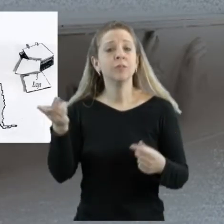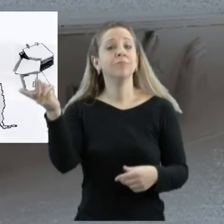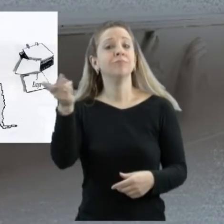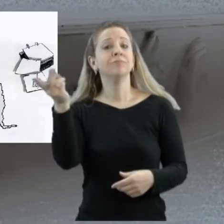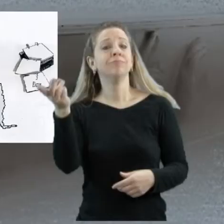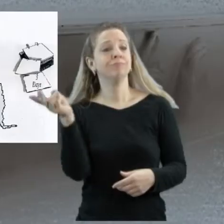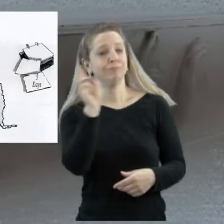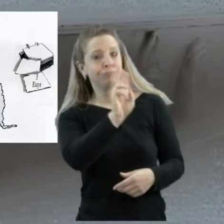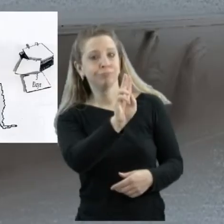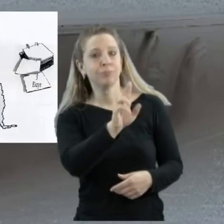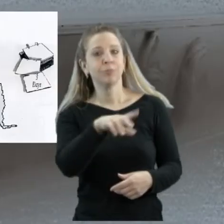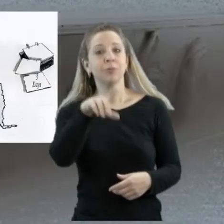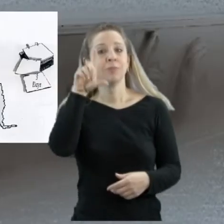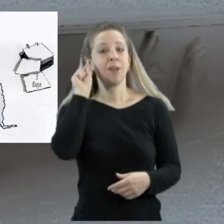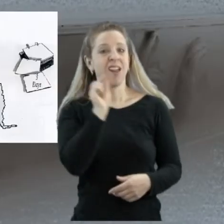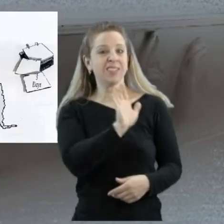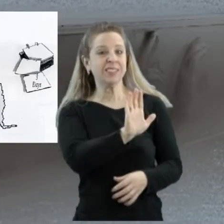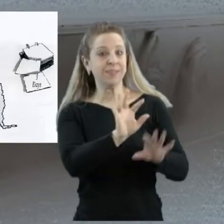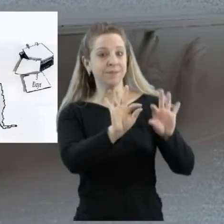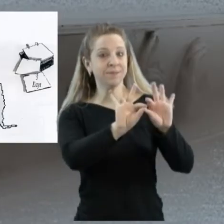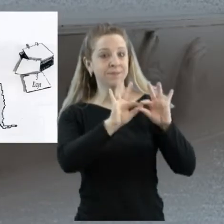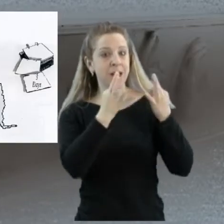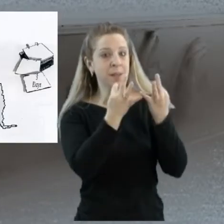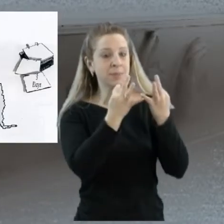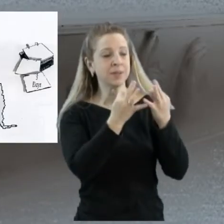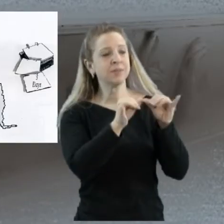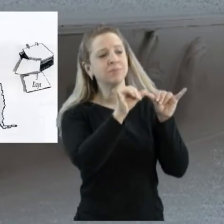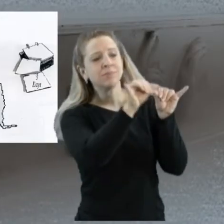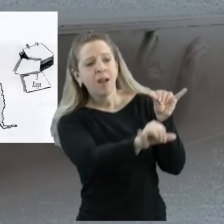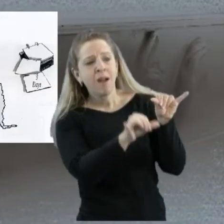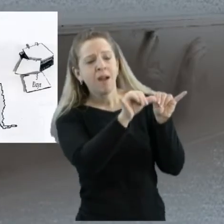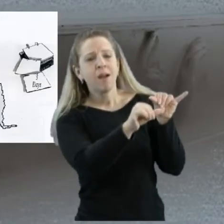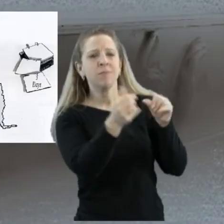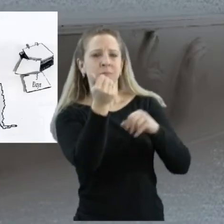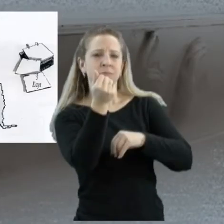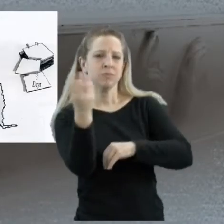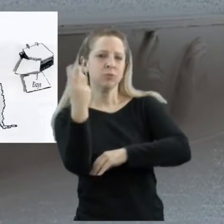Gallaudet and Claire stayed with Gallaudet's family in New York for a few days.